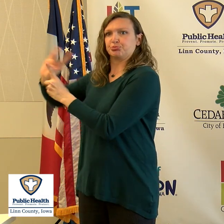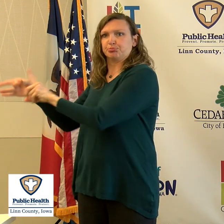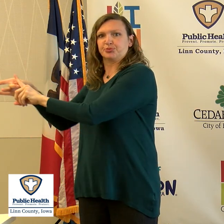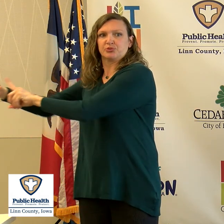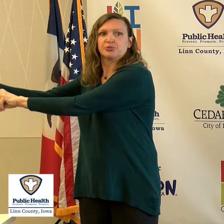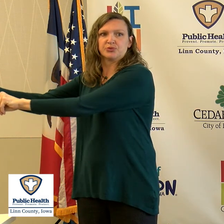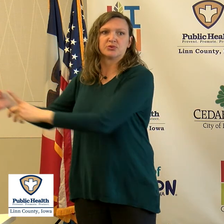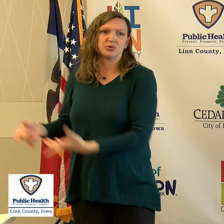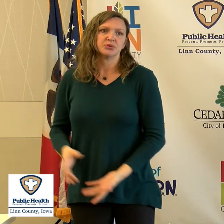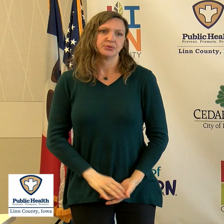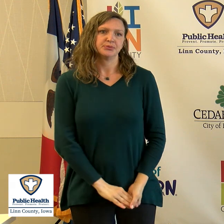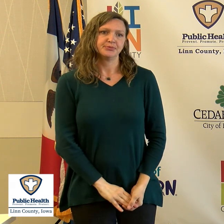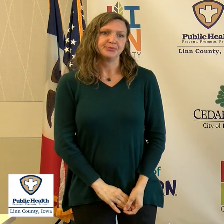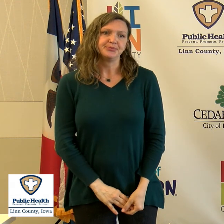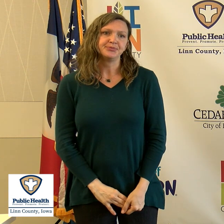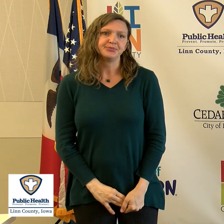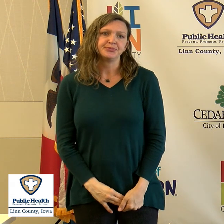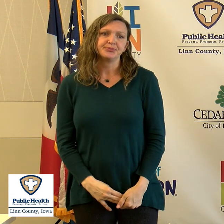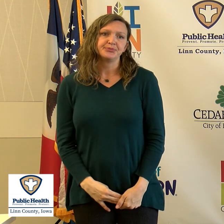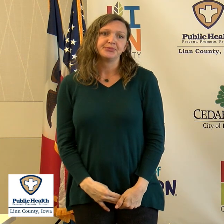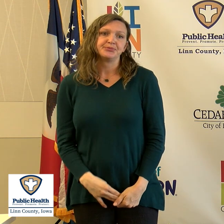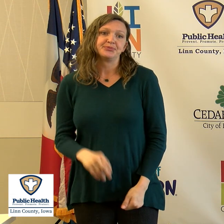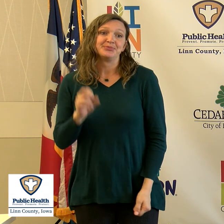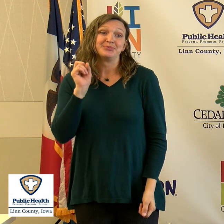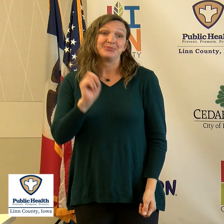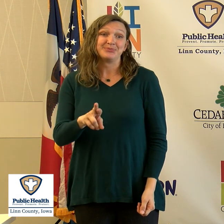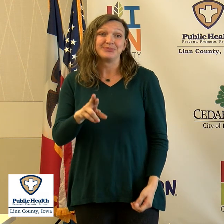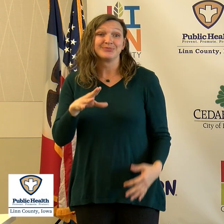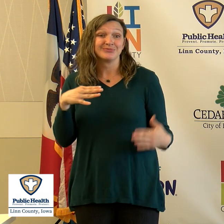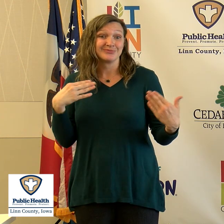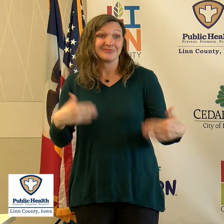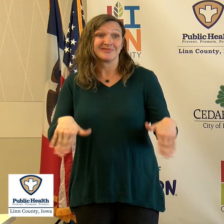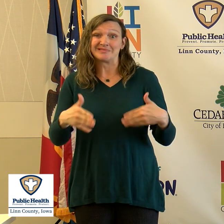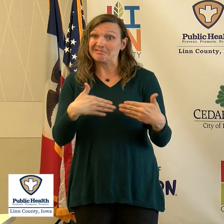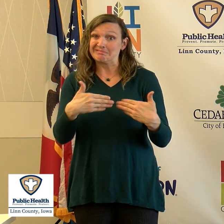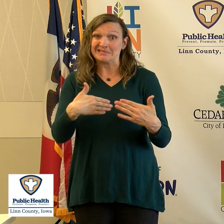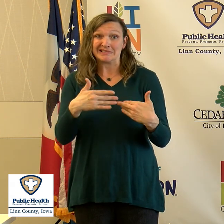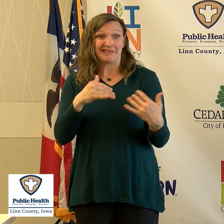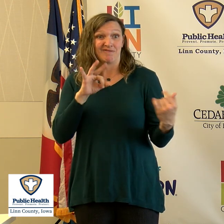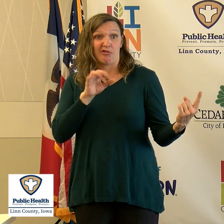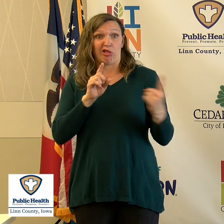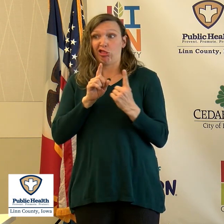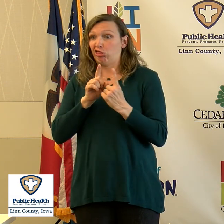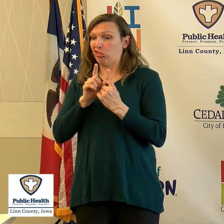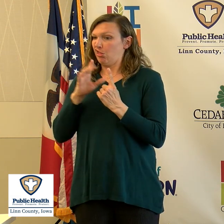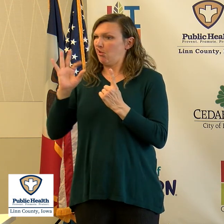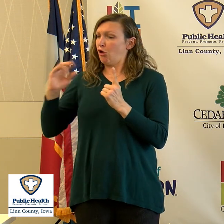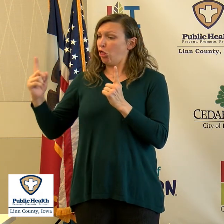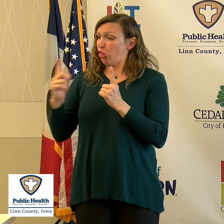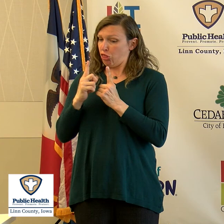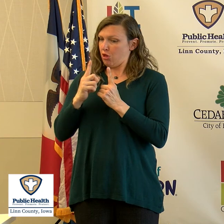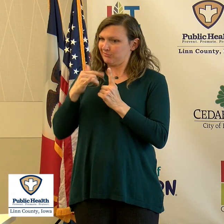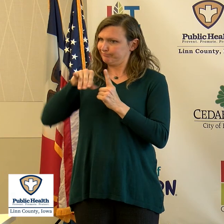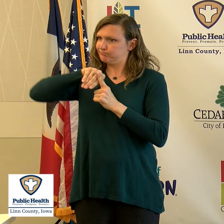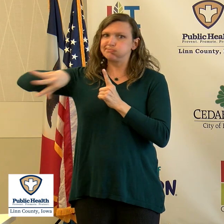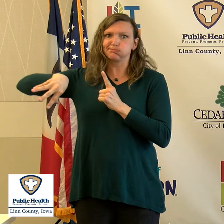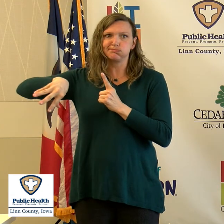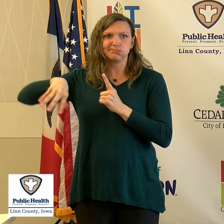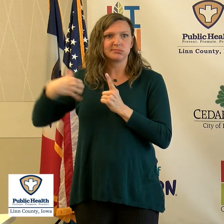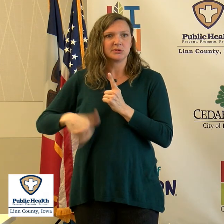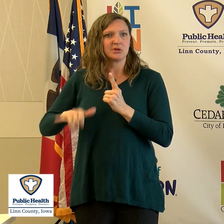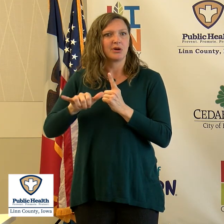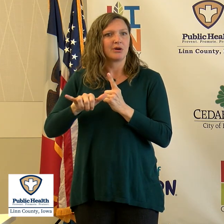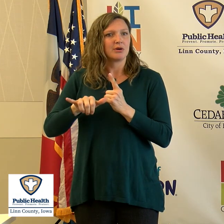COVID-19 within that facility. So we want to limit the number of people that go into that facility because we don't want anything brought